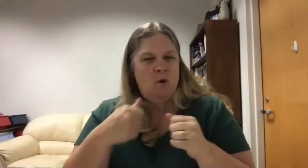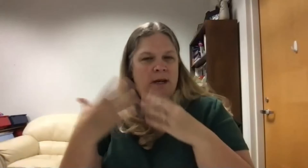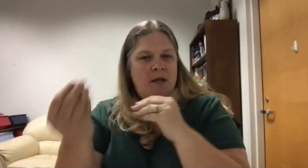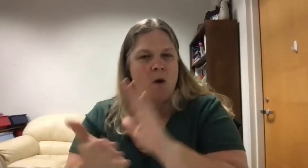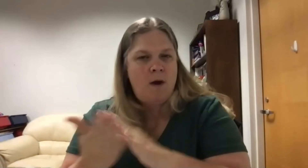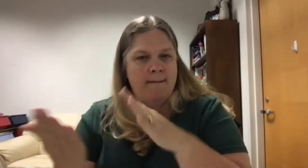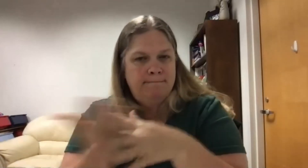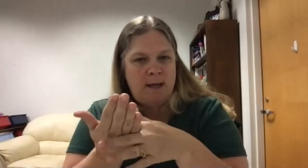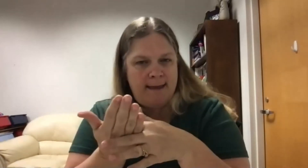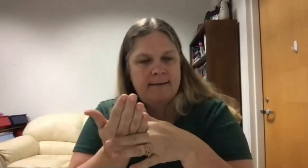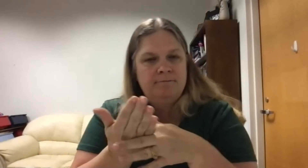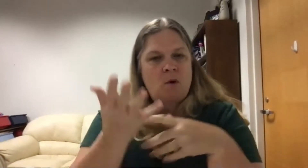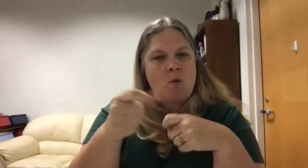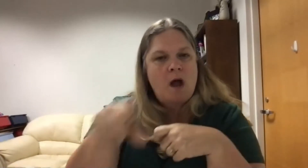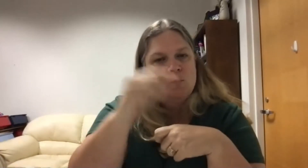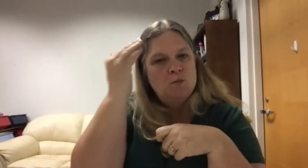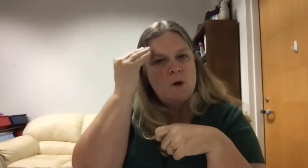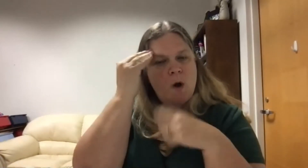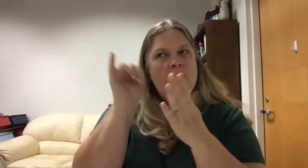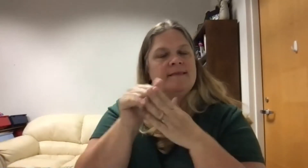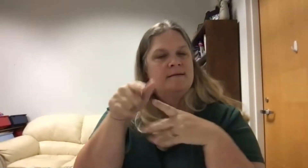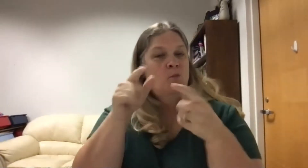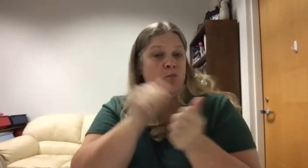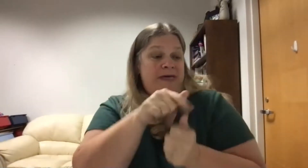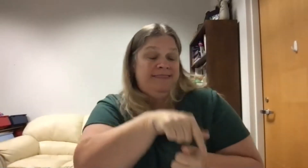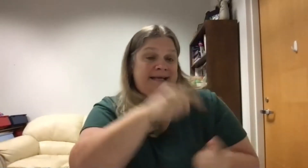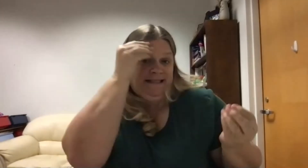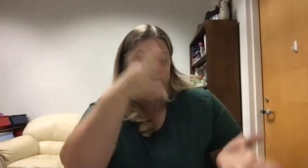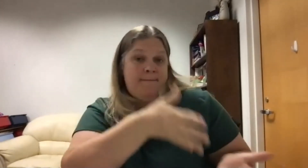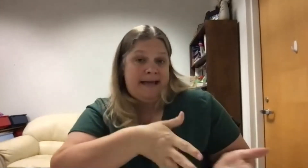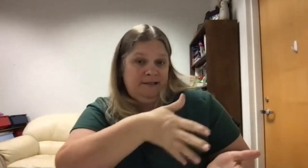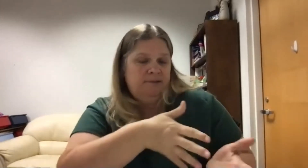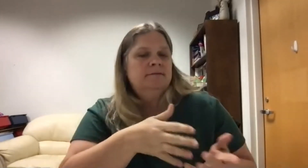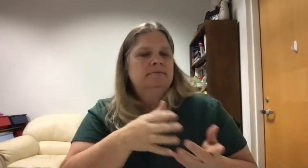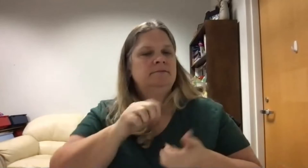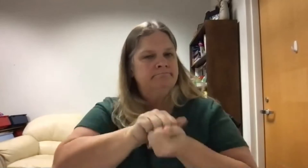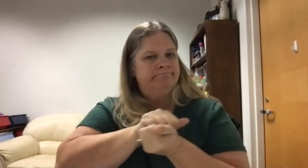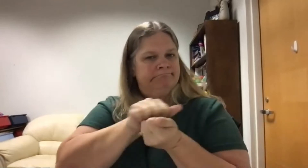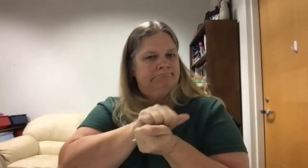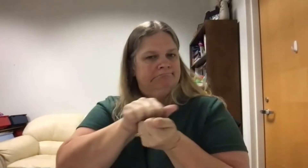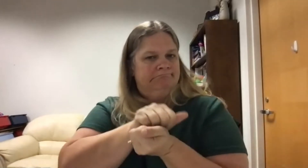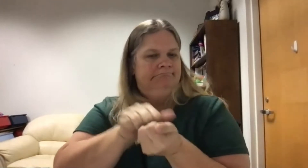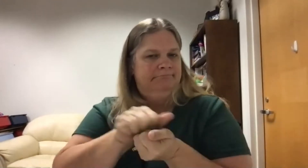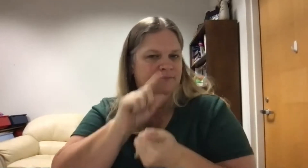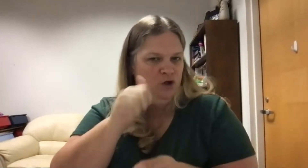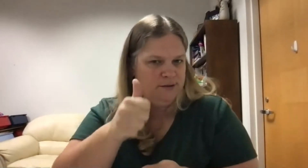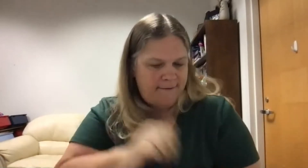So that was that story. Now, before we go on break, I do want you all to know that with this